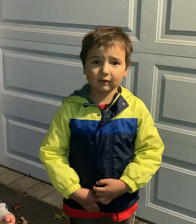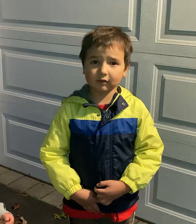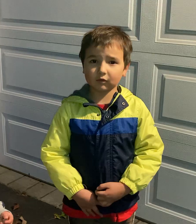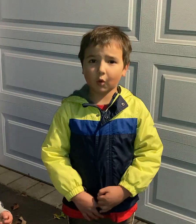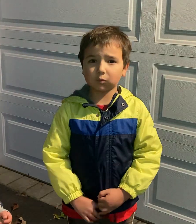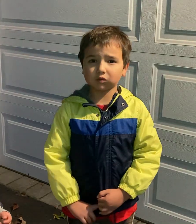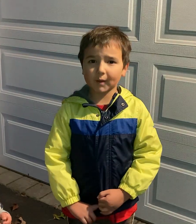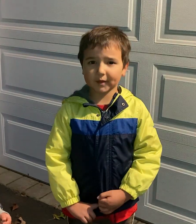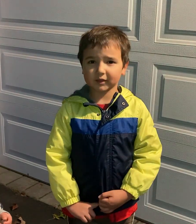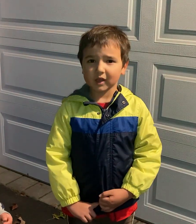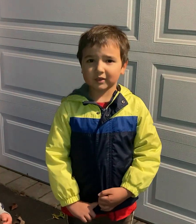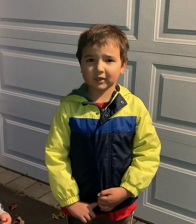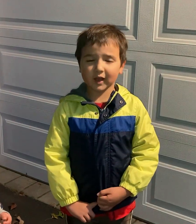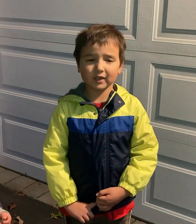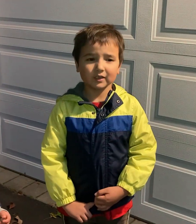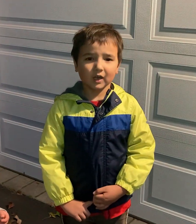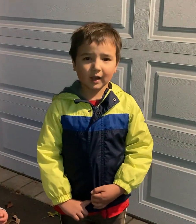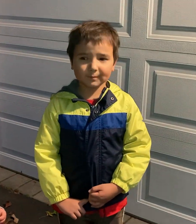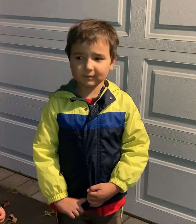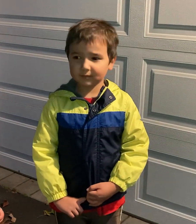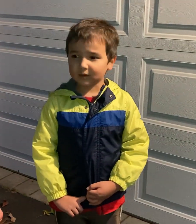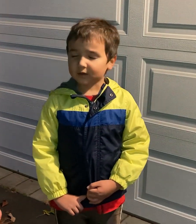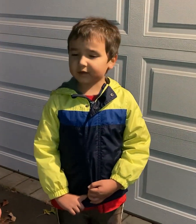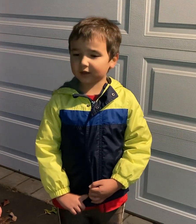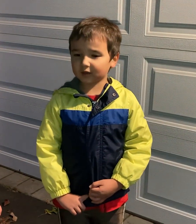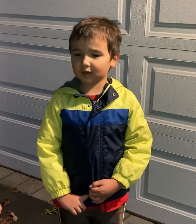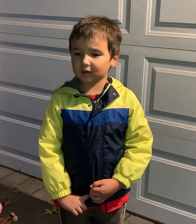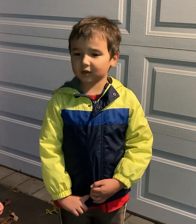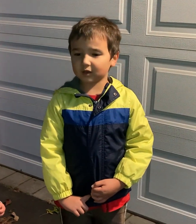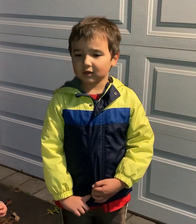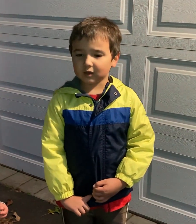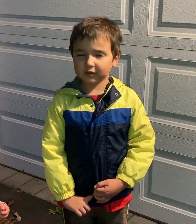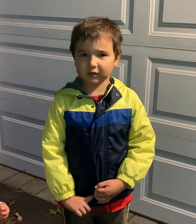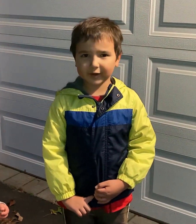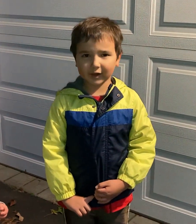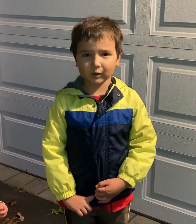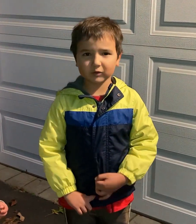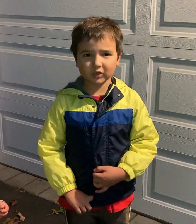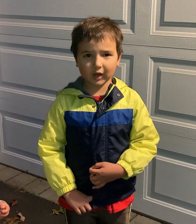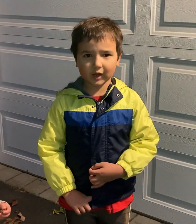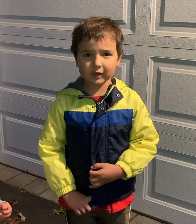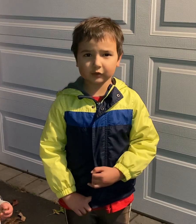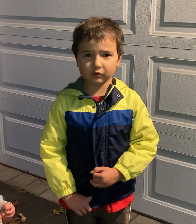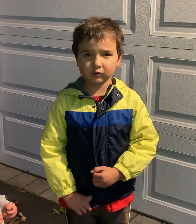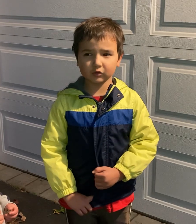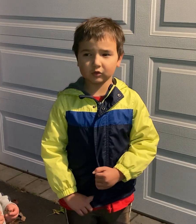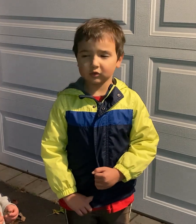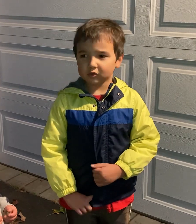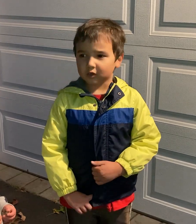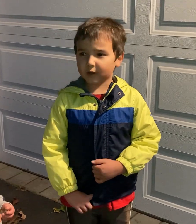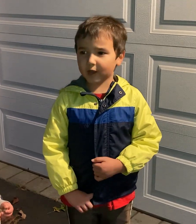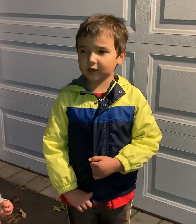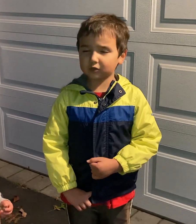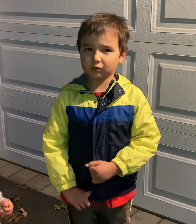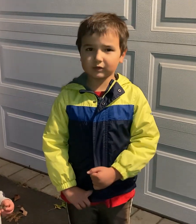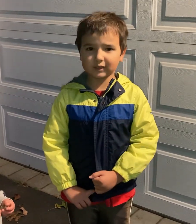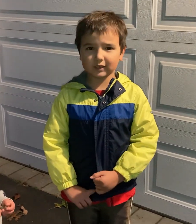This is GoPromise. Today I'm singing in sign language A to D